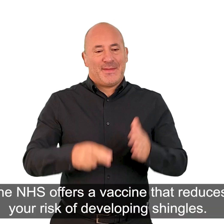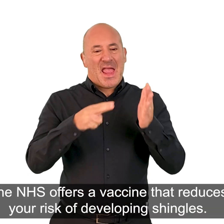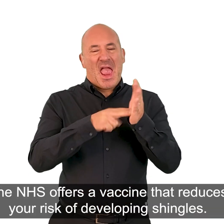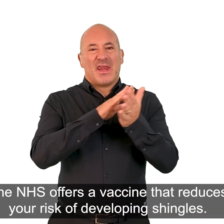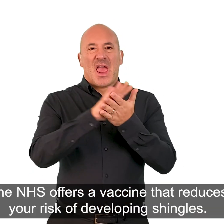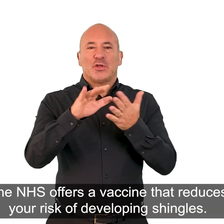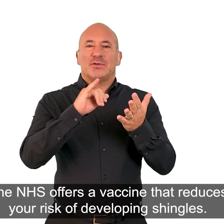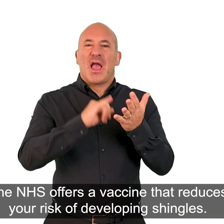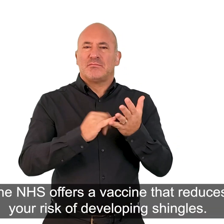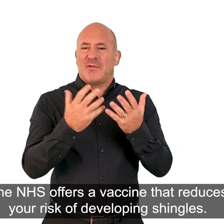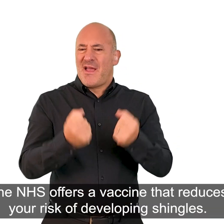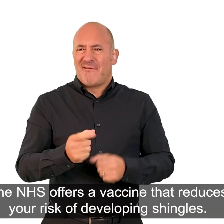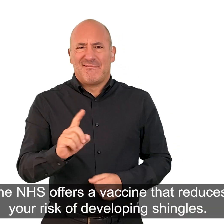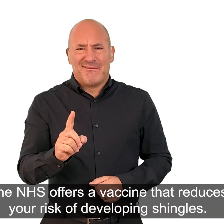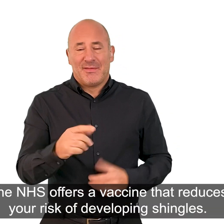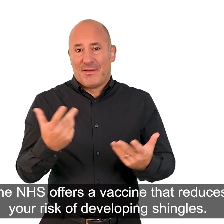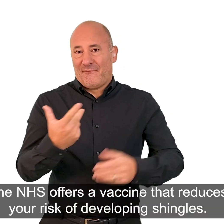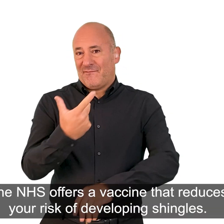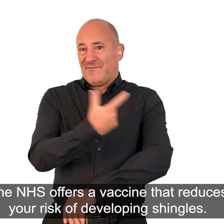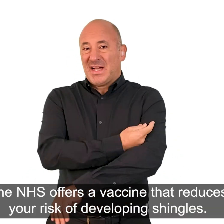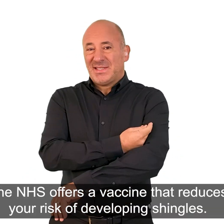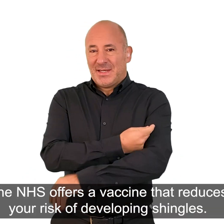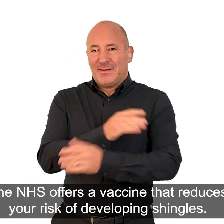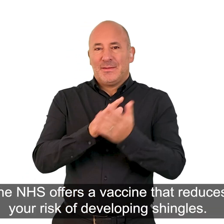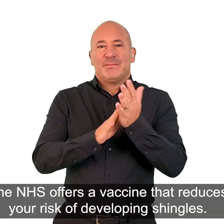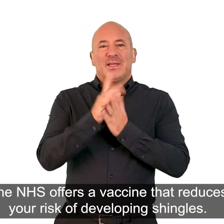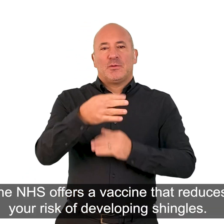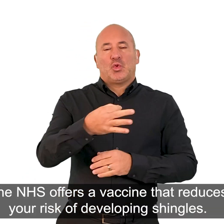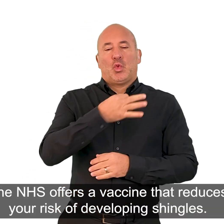The NHS offers a vaccine that reduces your risk of developing shingles.